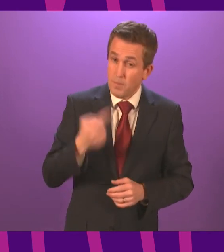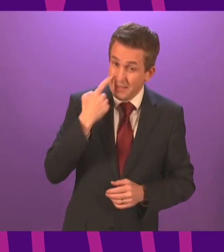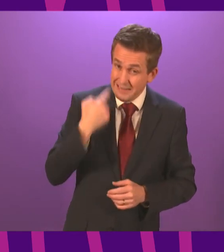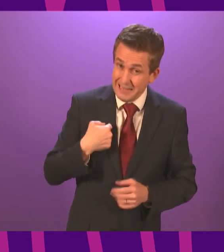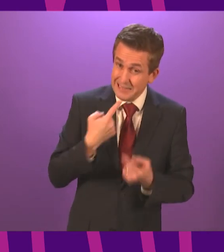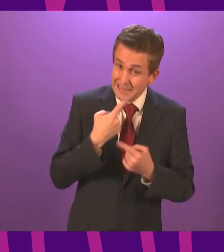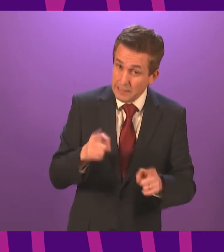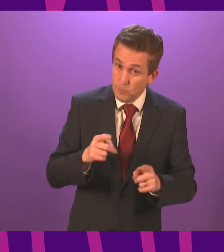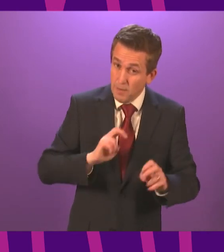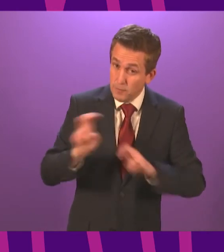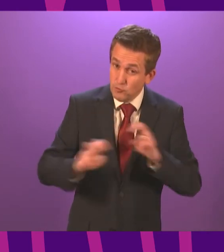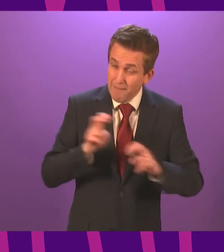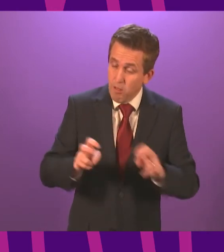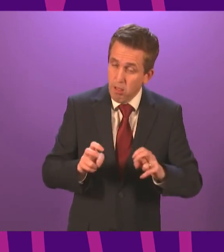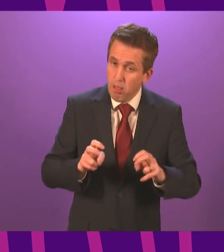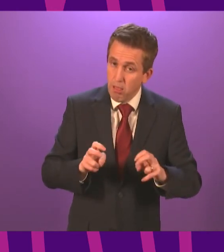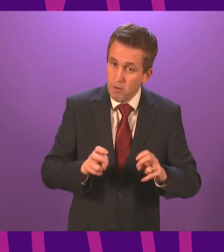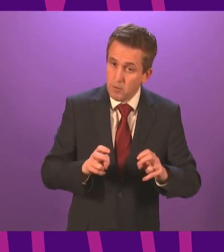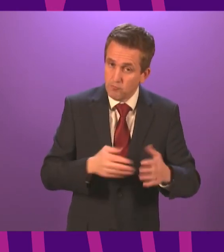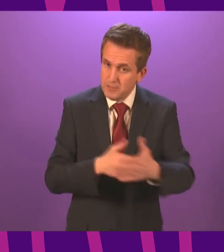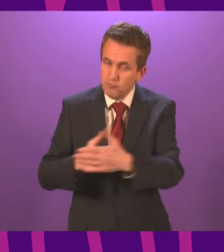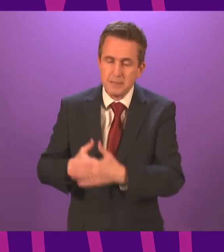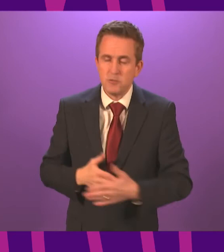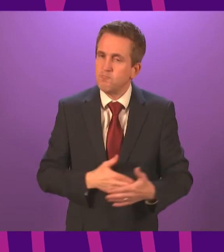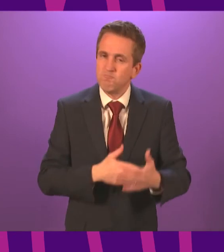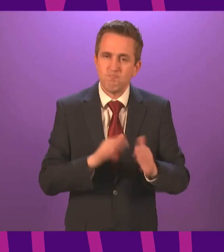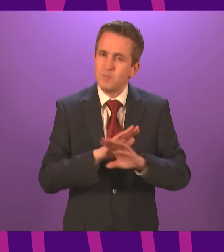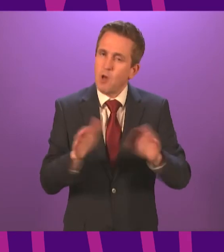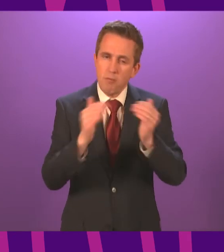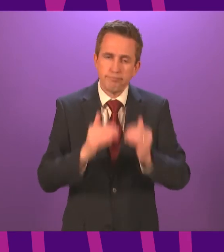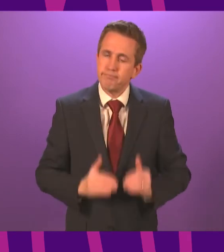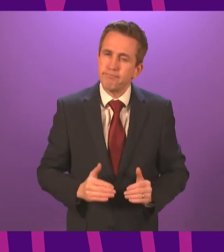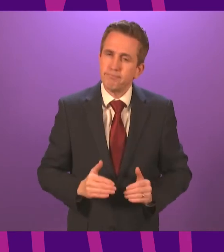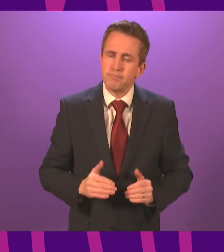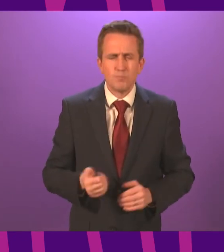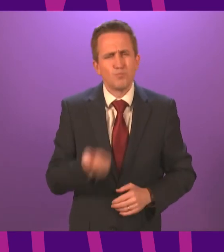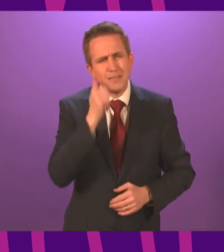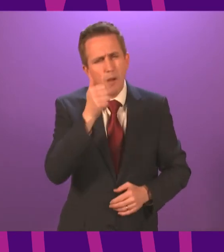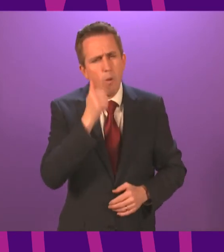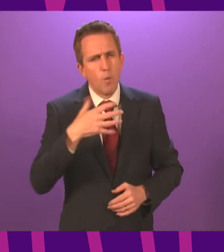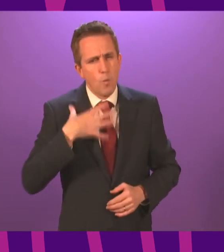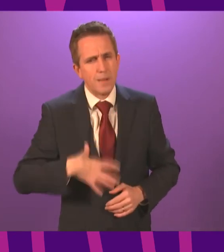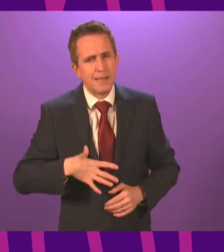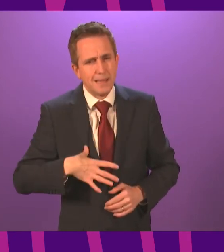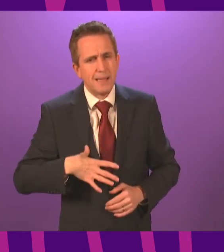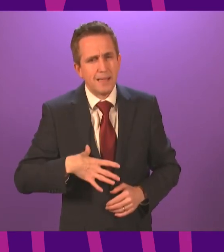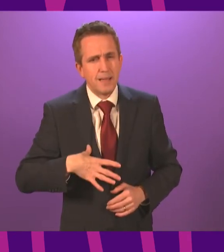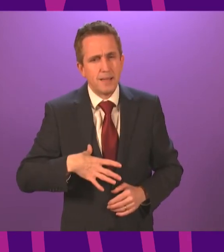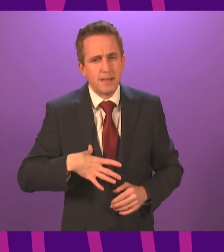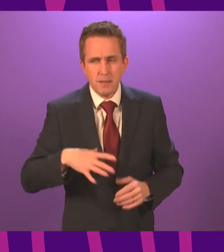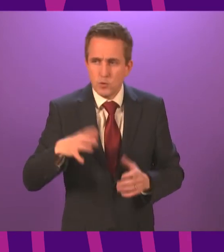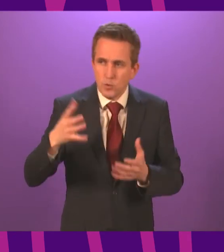of travel restrictions falls short. Not that anyone doubts the need to act. We need to take it in good